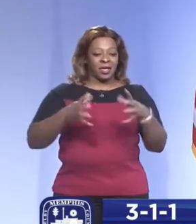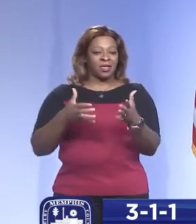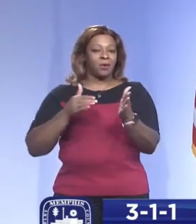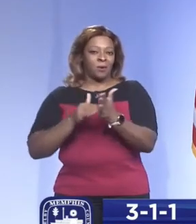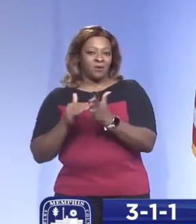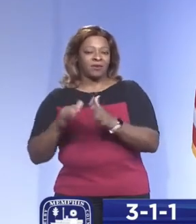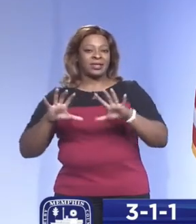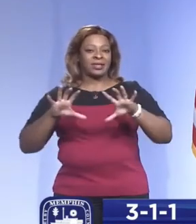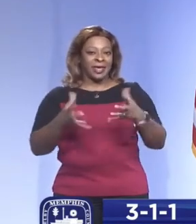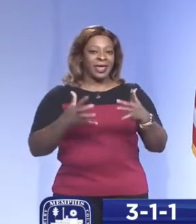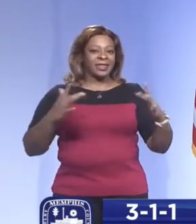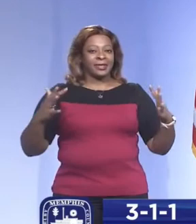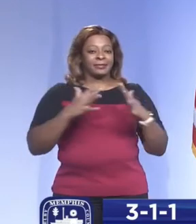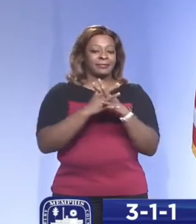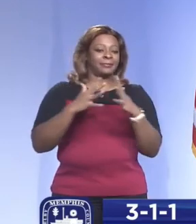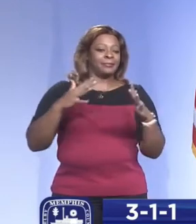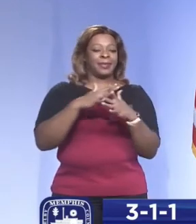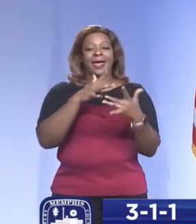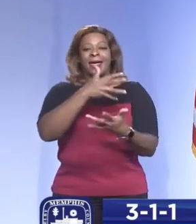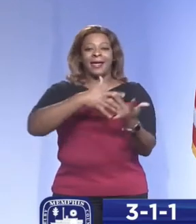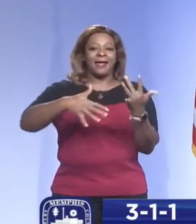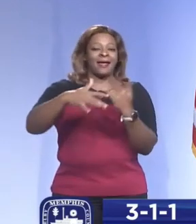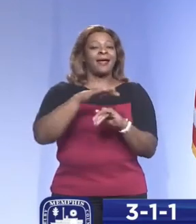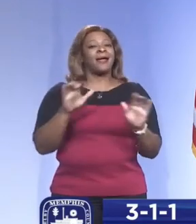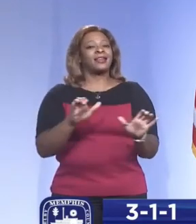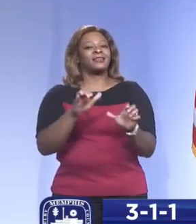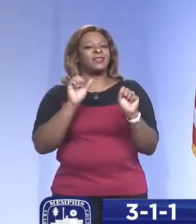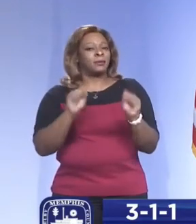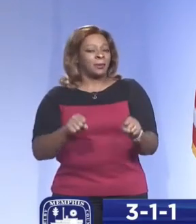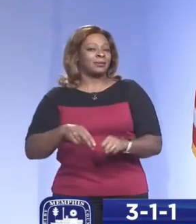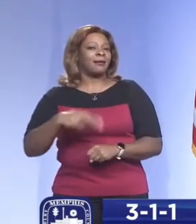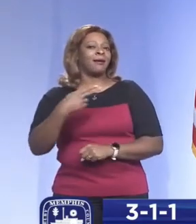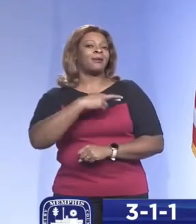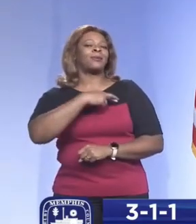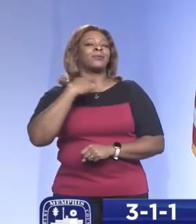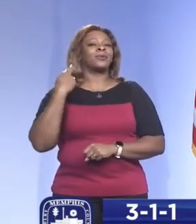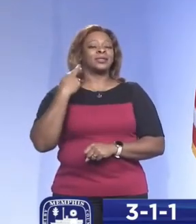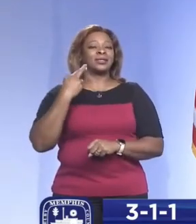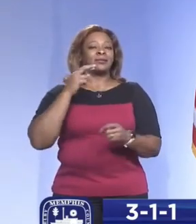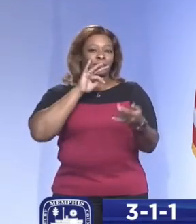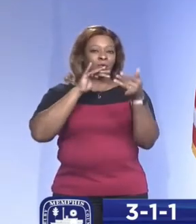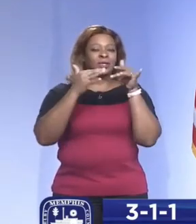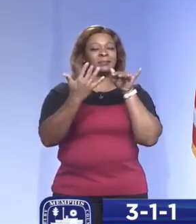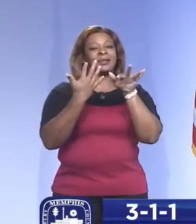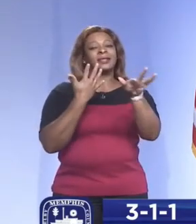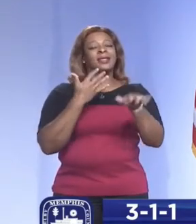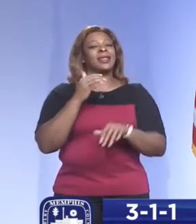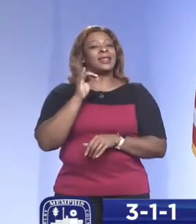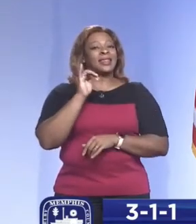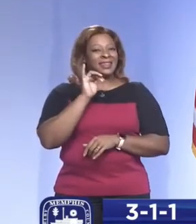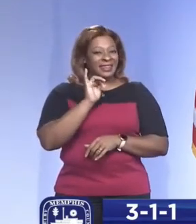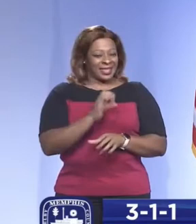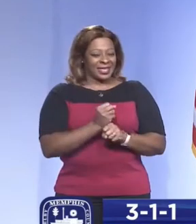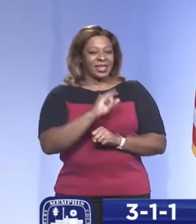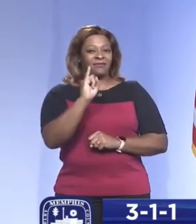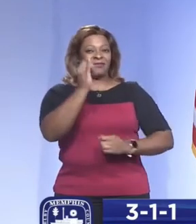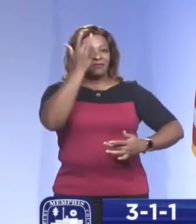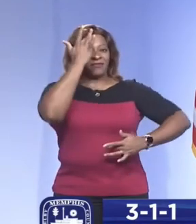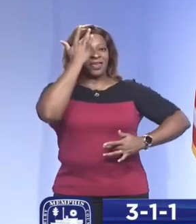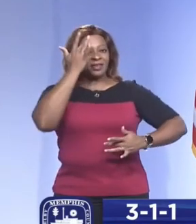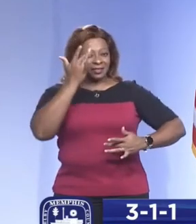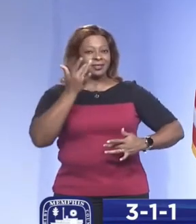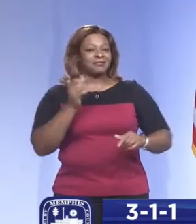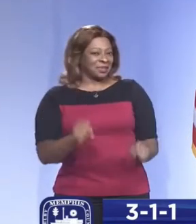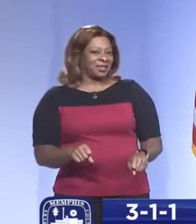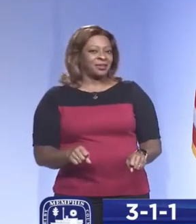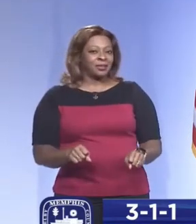to engage in activities that put them at risk of transmission or getting infected. And